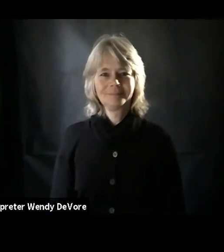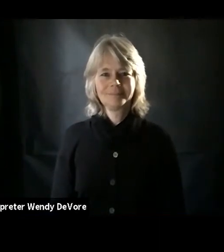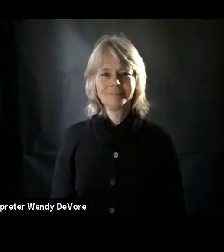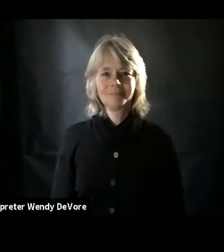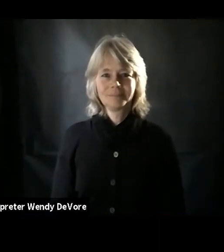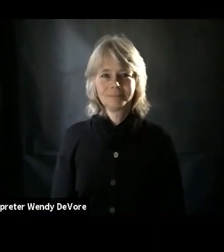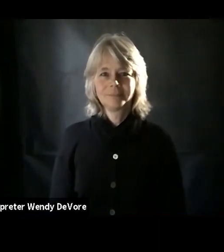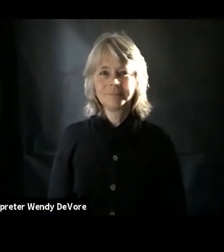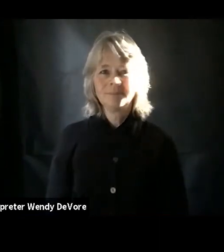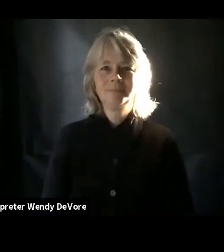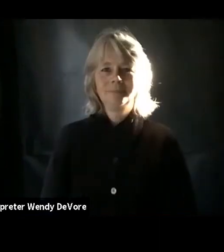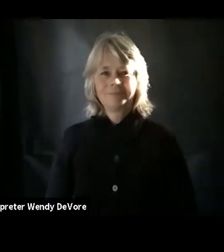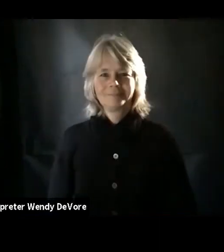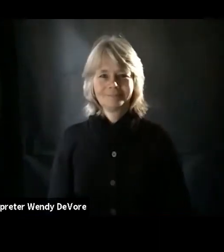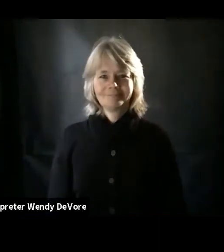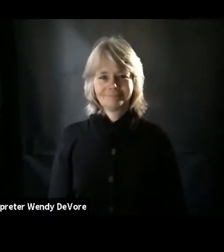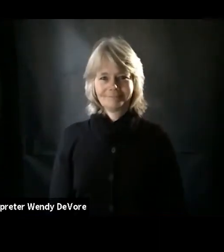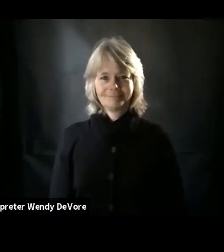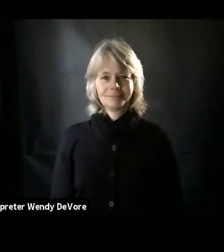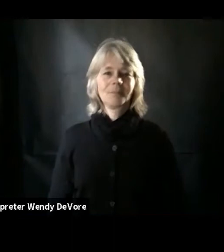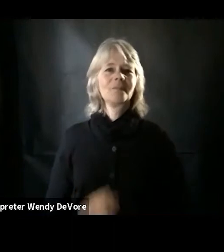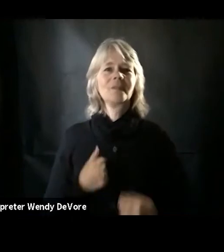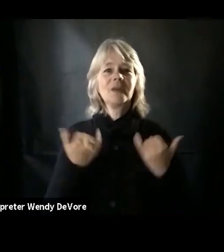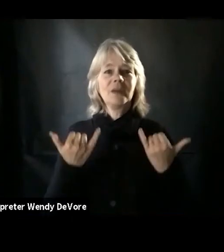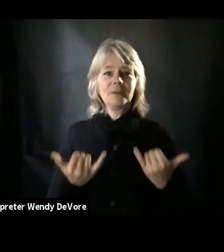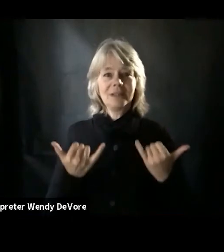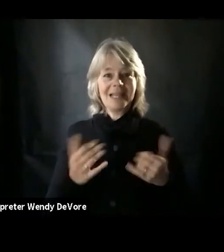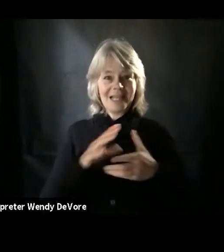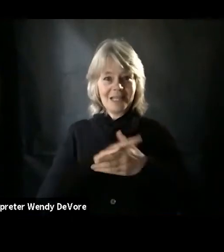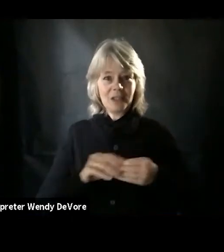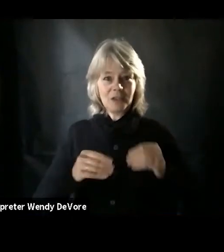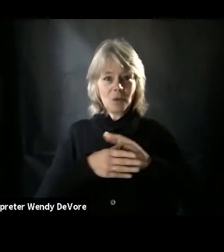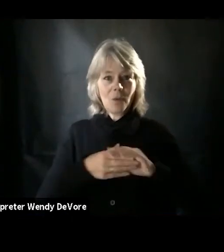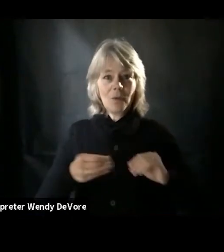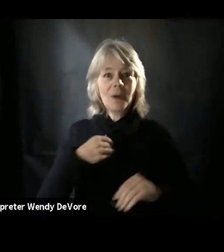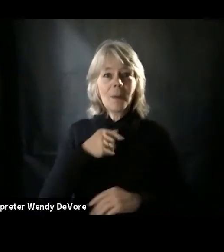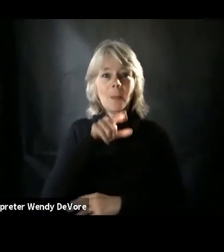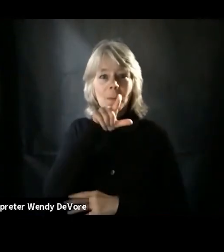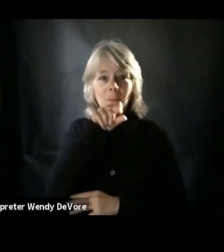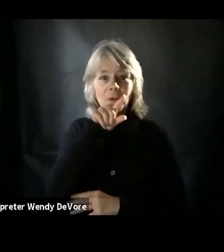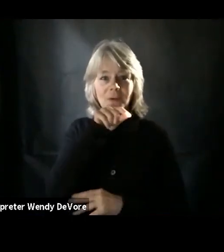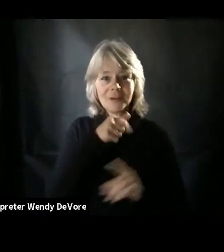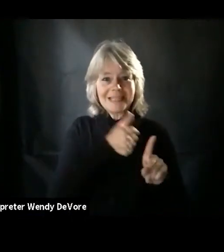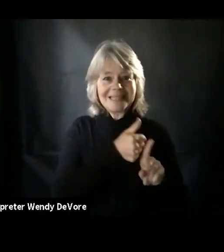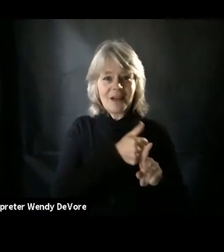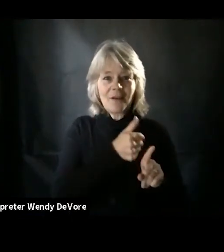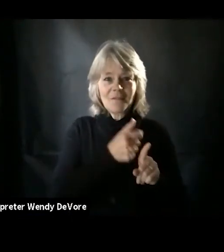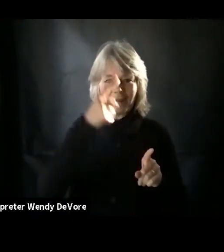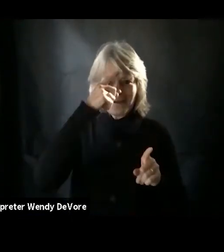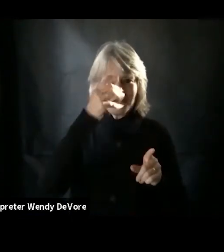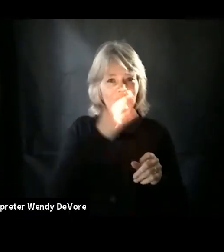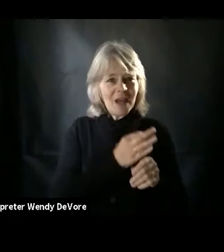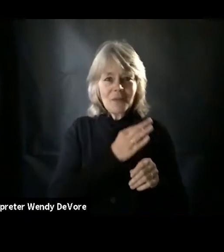Because in today's Bible story, the raven, the bird, faithfully brought food to